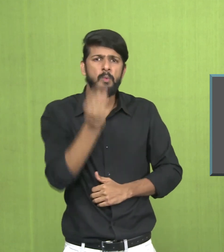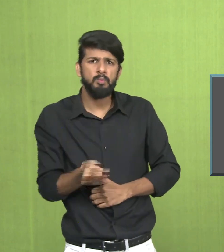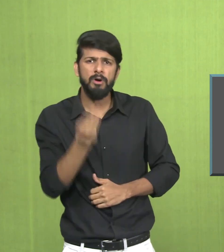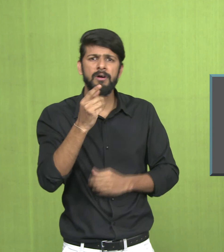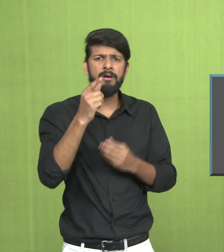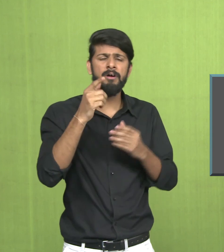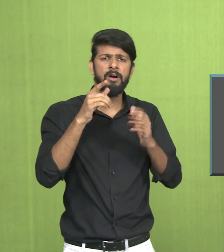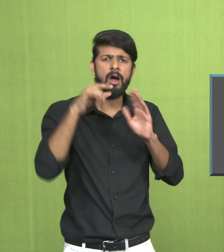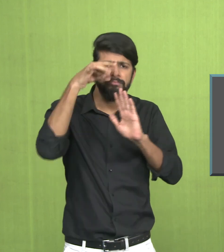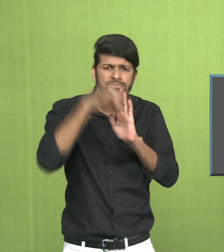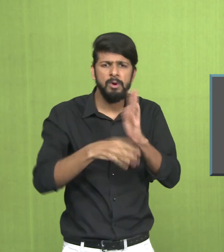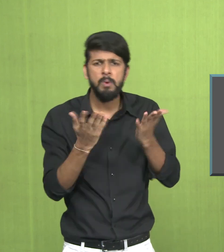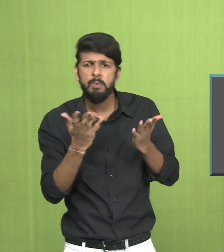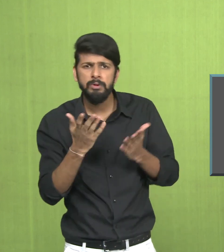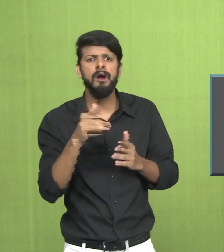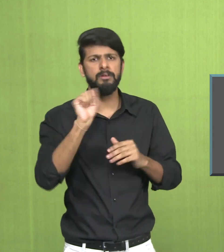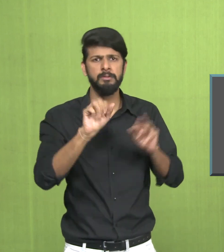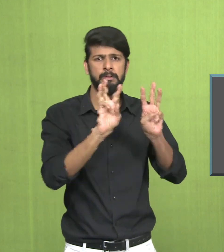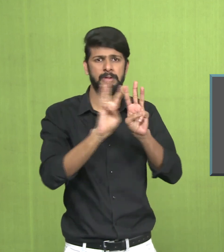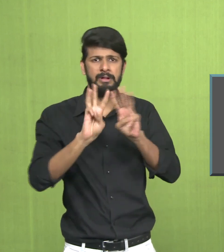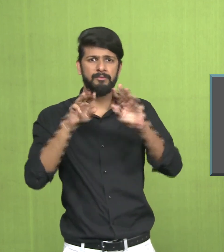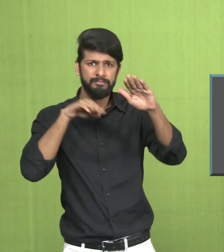signlanguage@nios.ac.in. For more information, you may visit our website